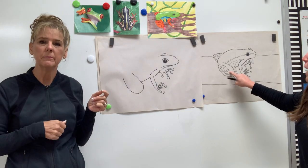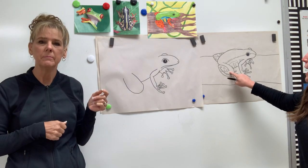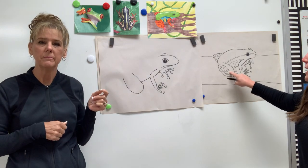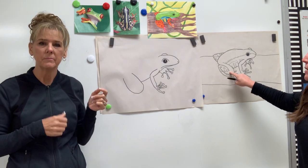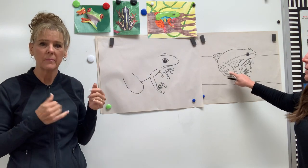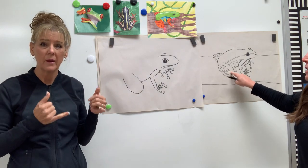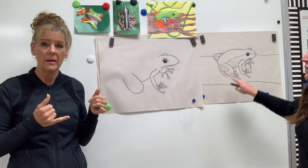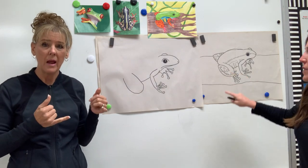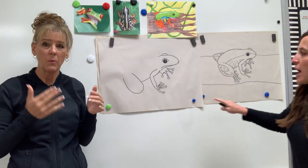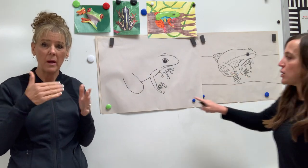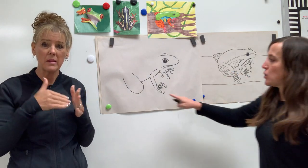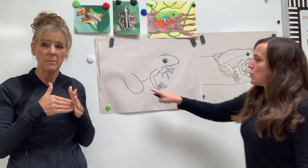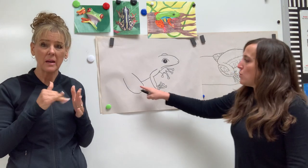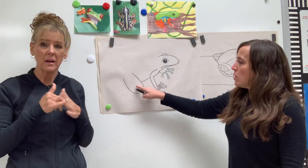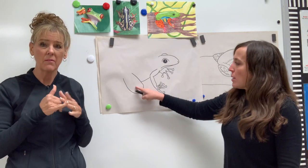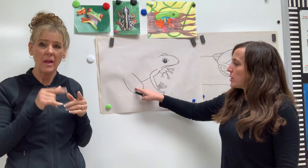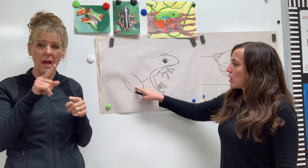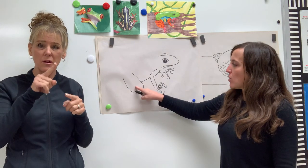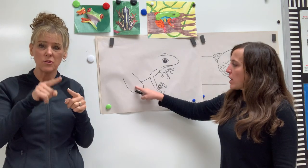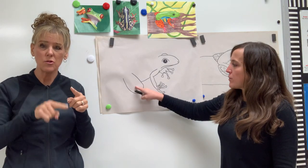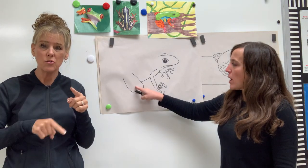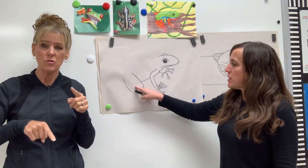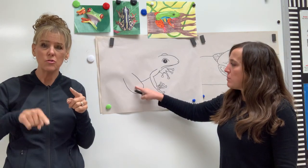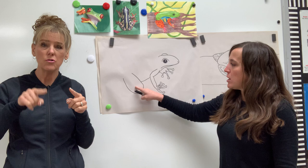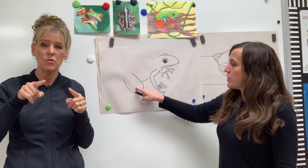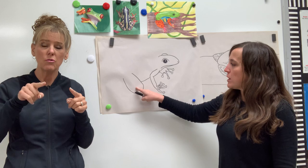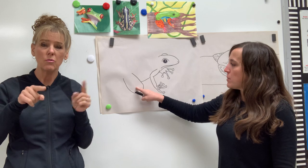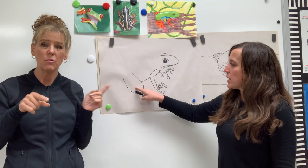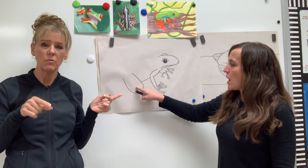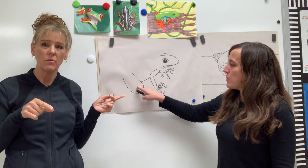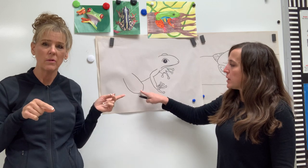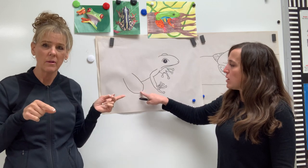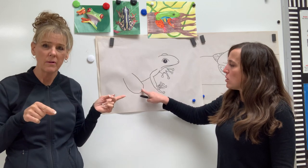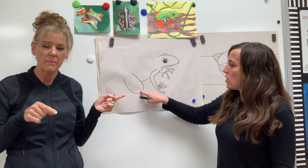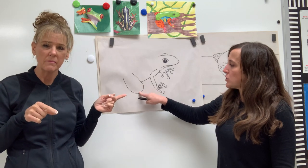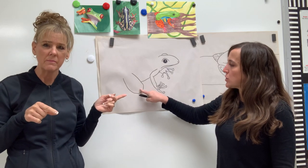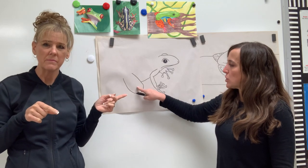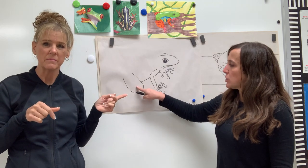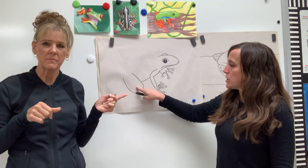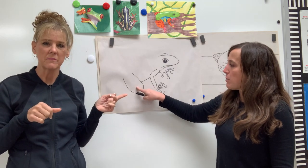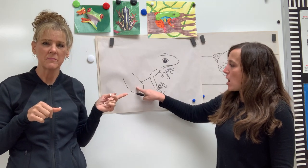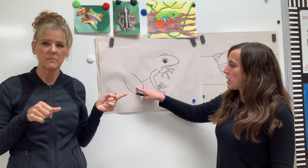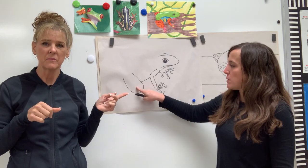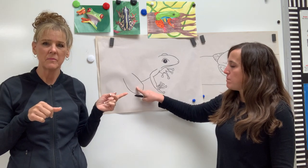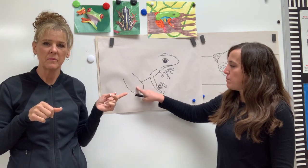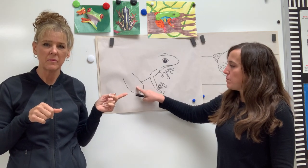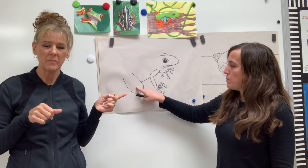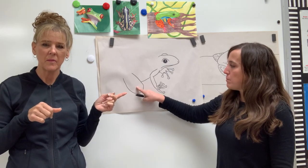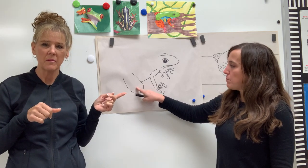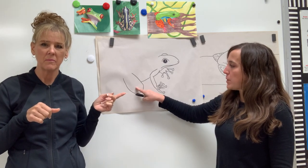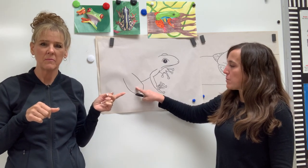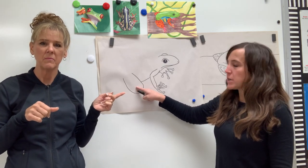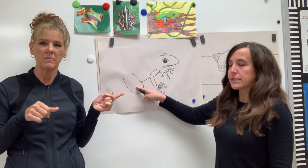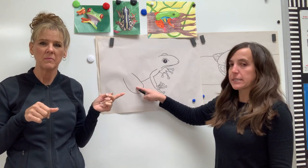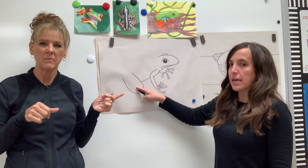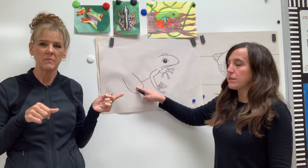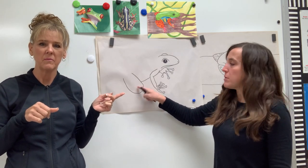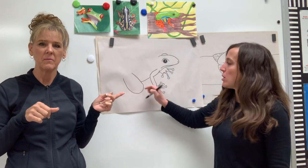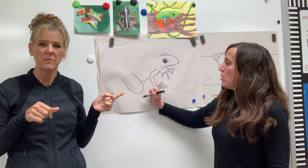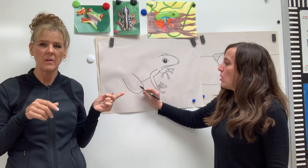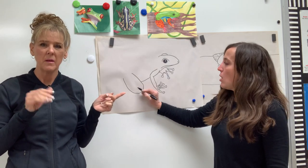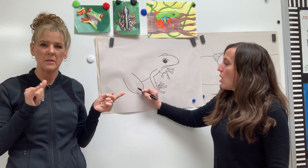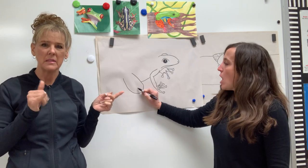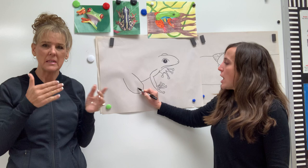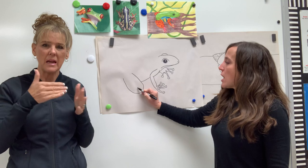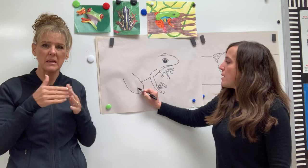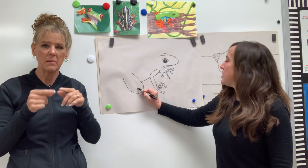Now, right in the middle of that U, I'm gonna go kind of right in the middle and then I'm gonna come a little closer to the bottom but I'm gonna stay in the